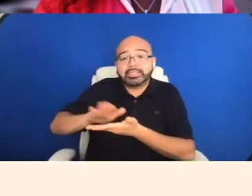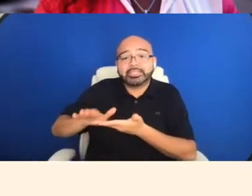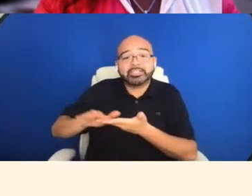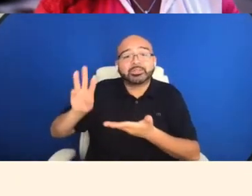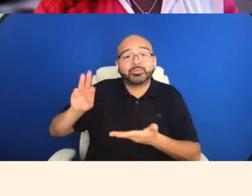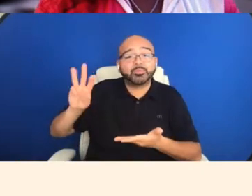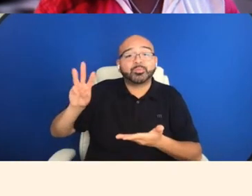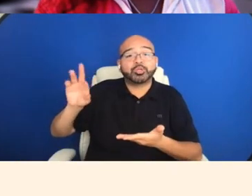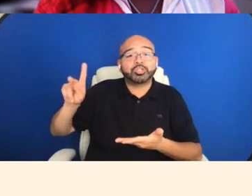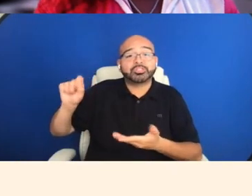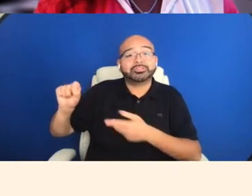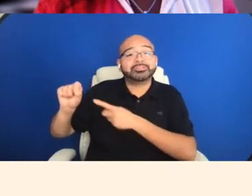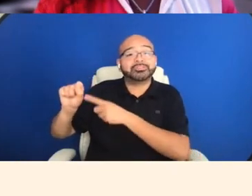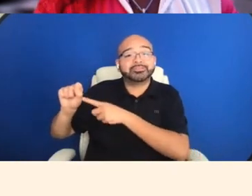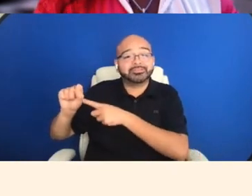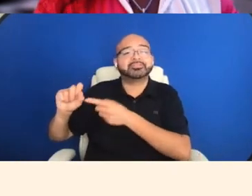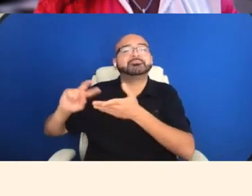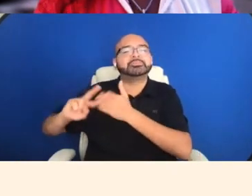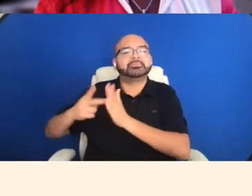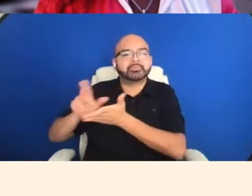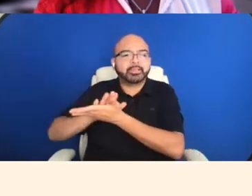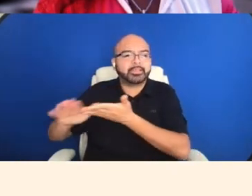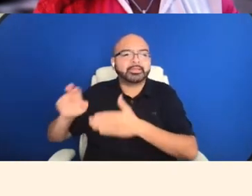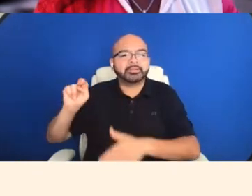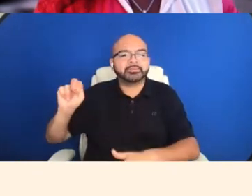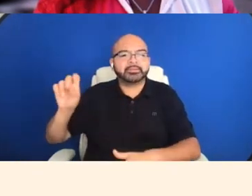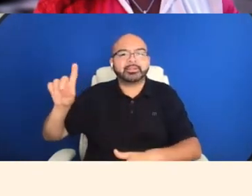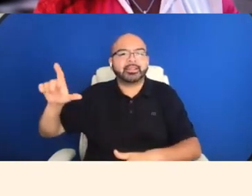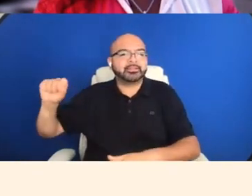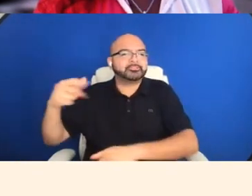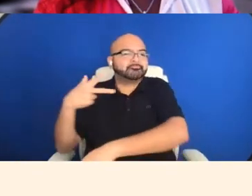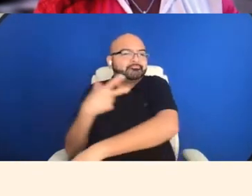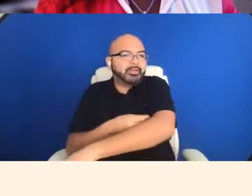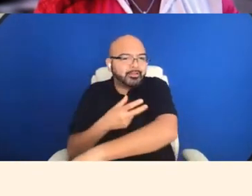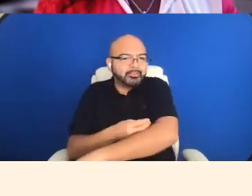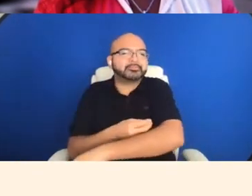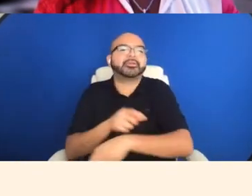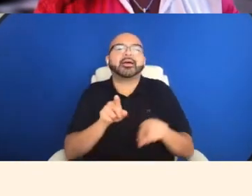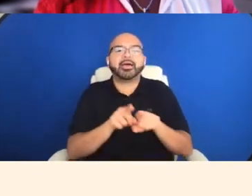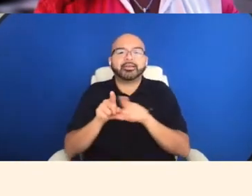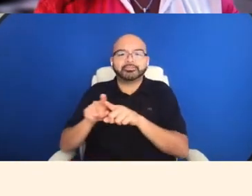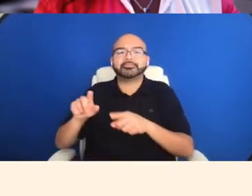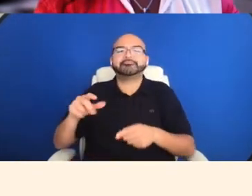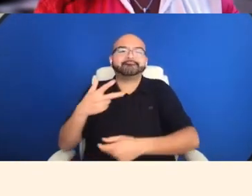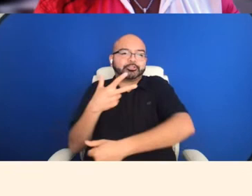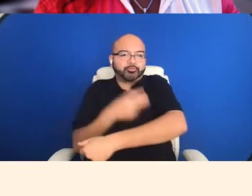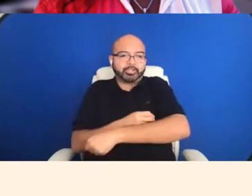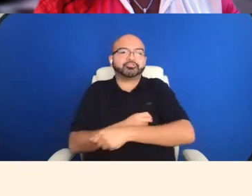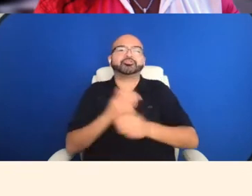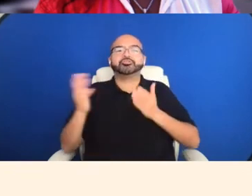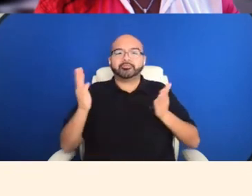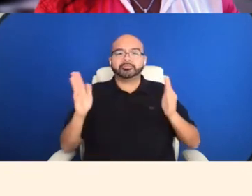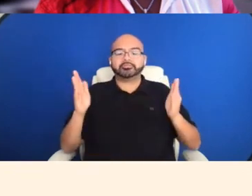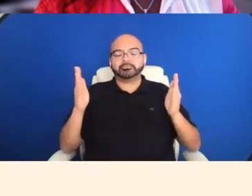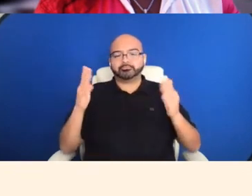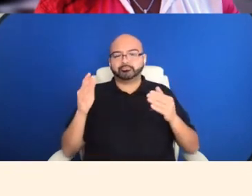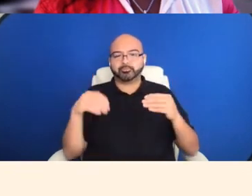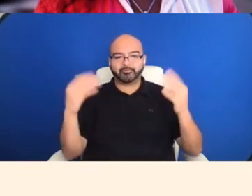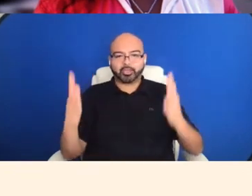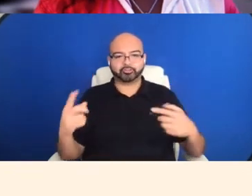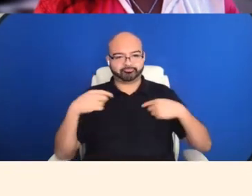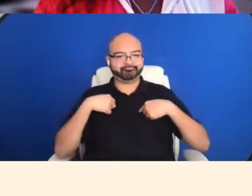works, we mean clean needles as a syringe service provider. We also